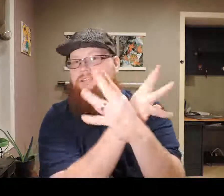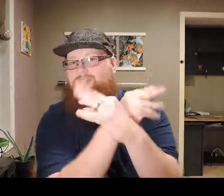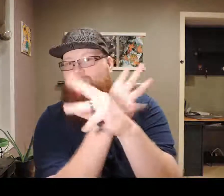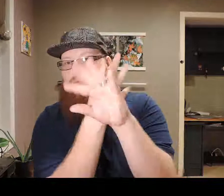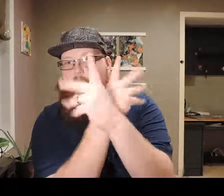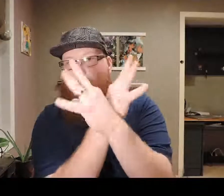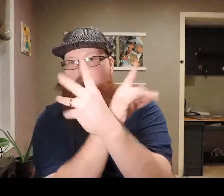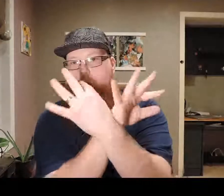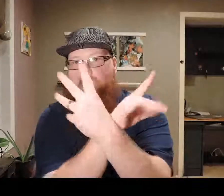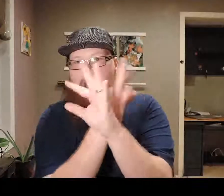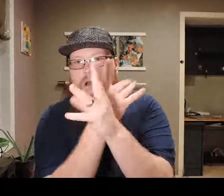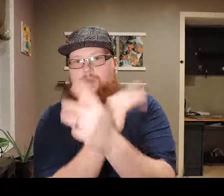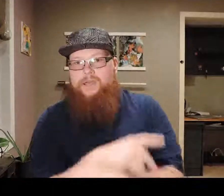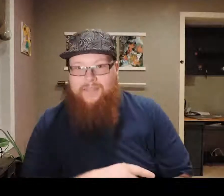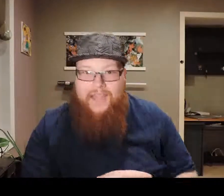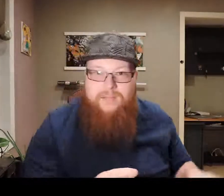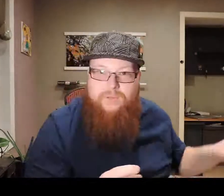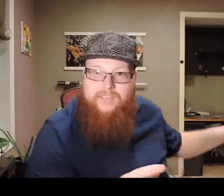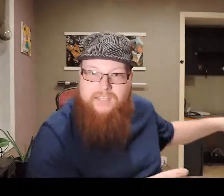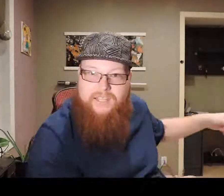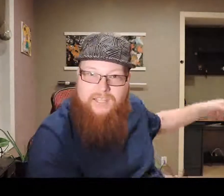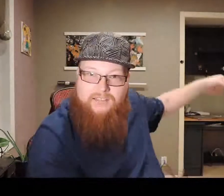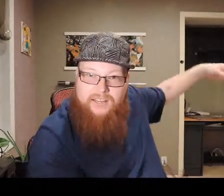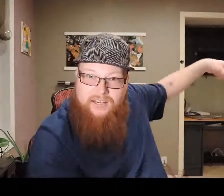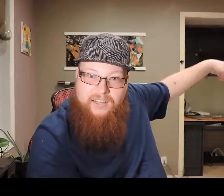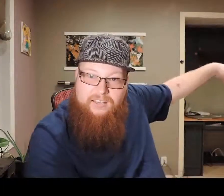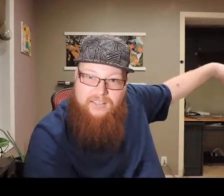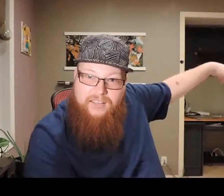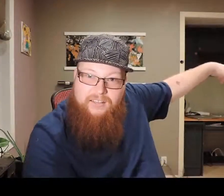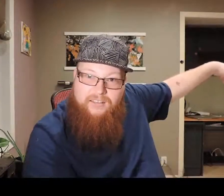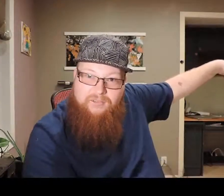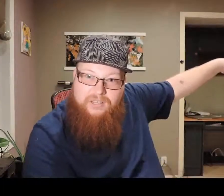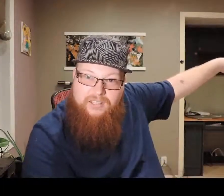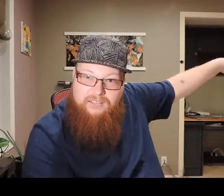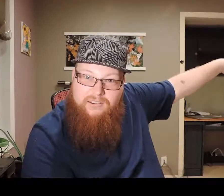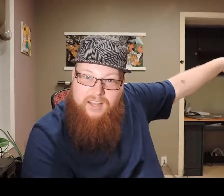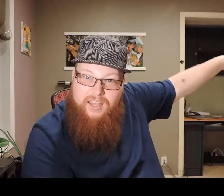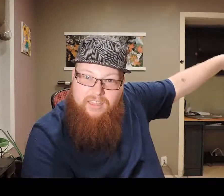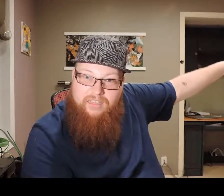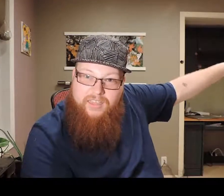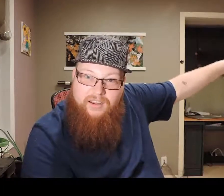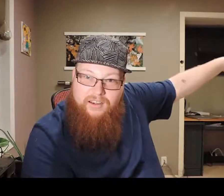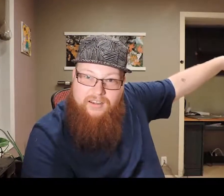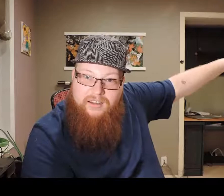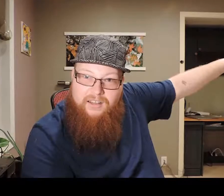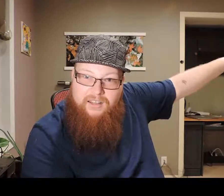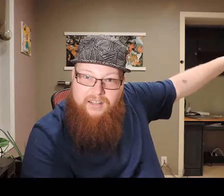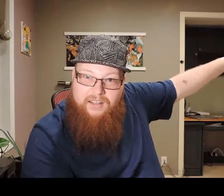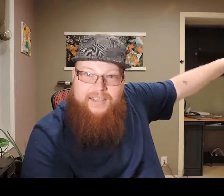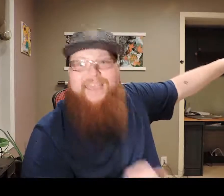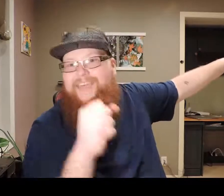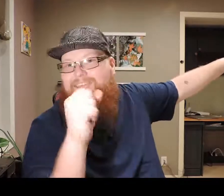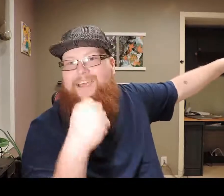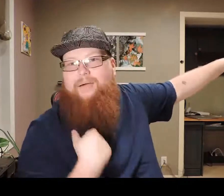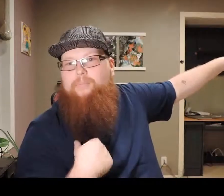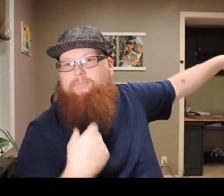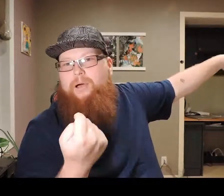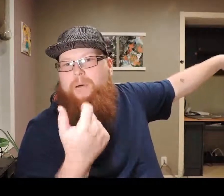This. That is what this thing is right here. Can you see that little thing? Where is it? Right there. Yeah. I'm a